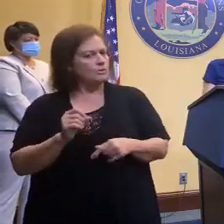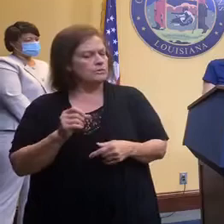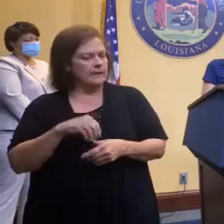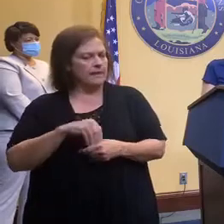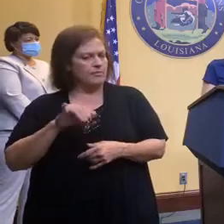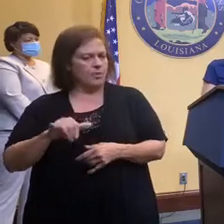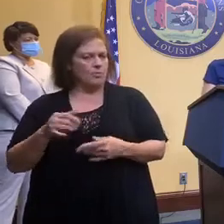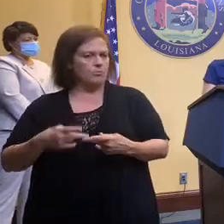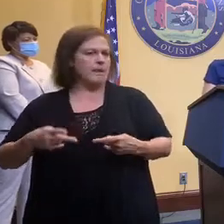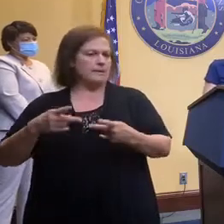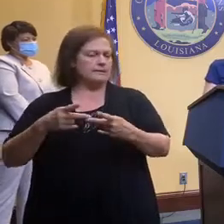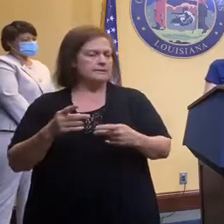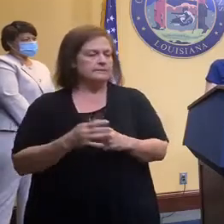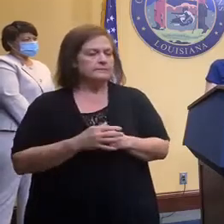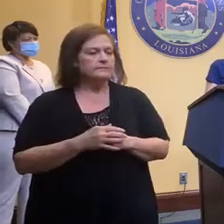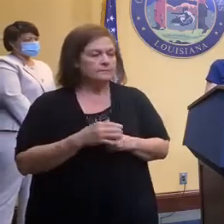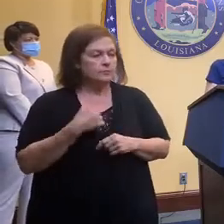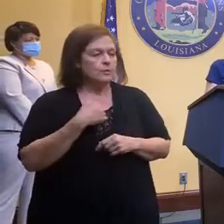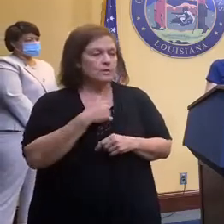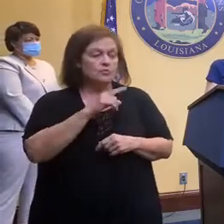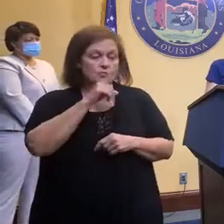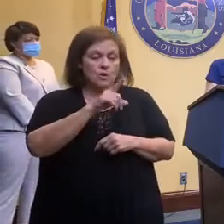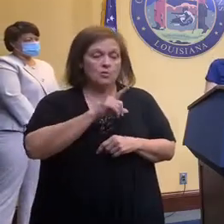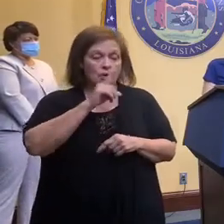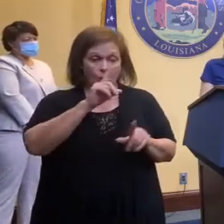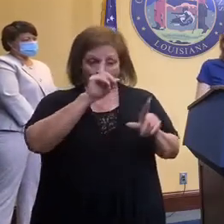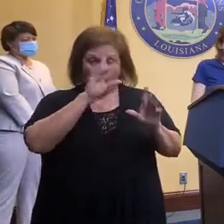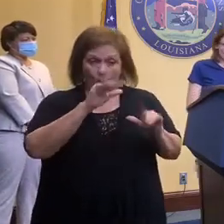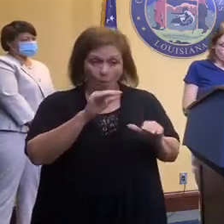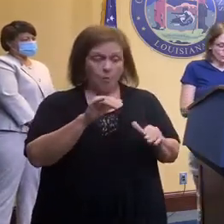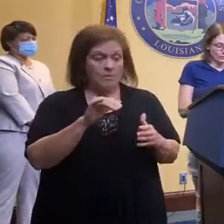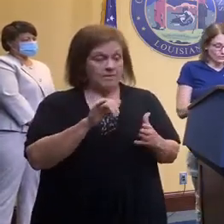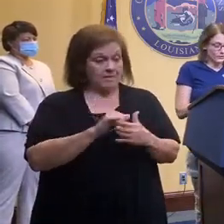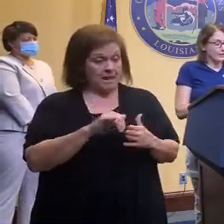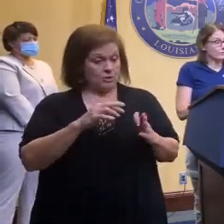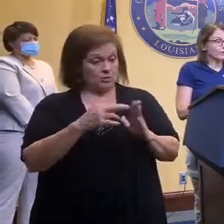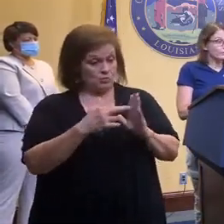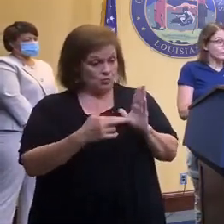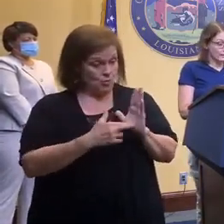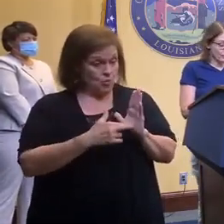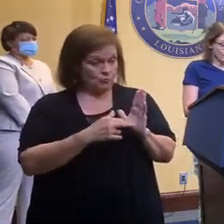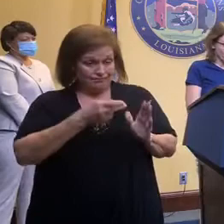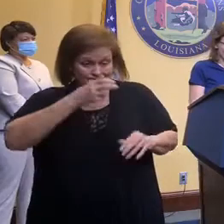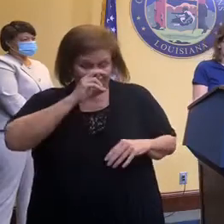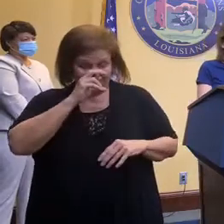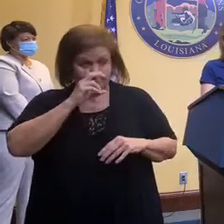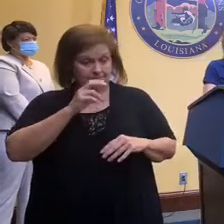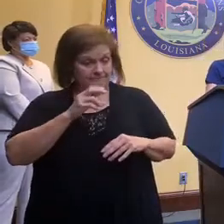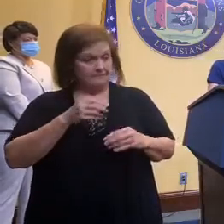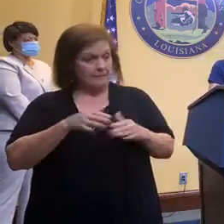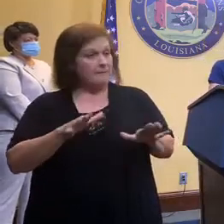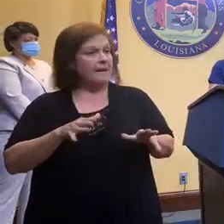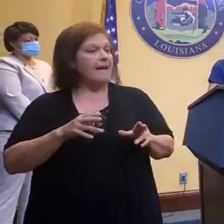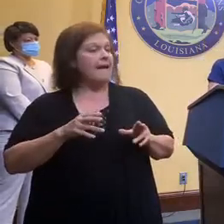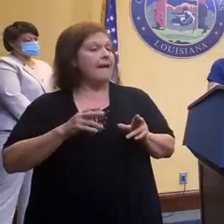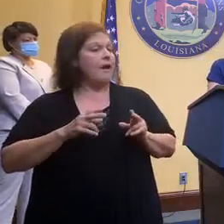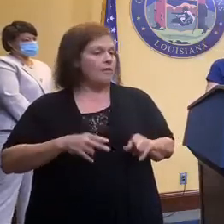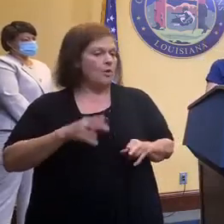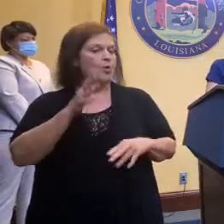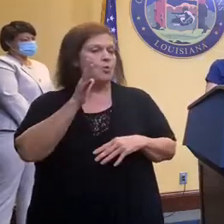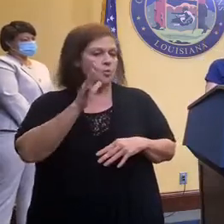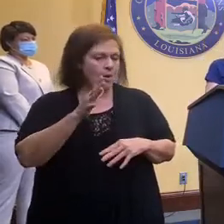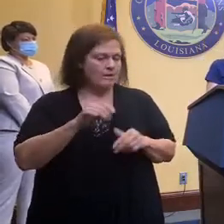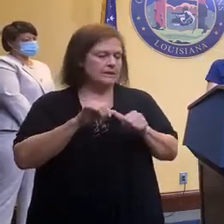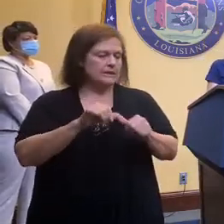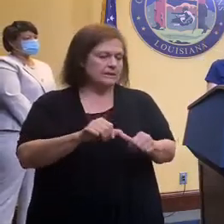establishments. We truly, truly hope that tightening these restrictions for the sake of public health will allow us to continue to